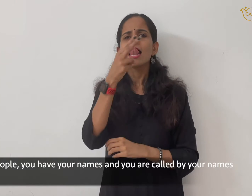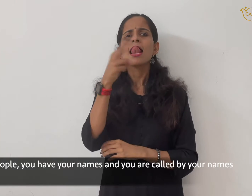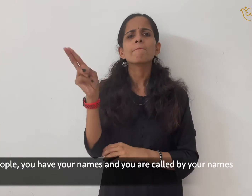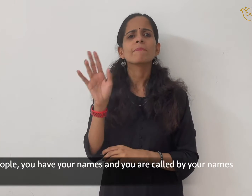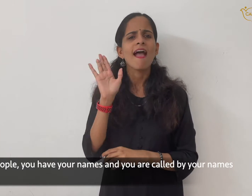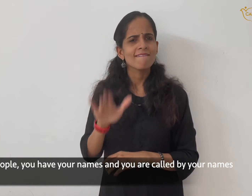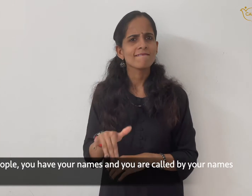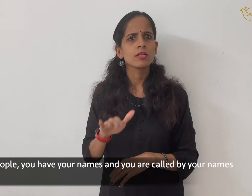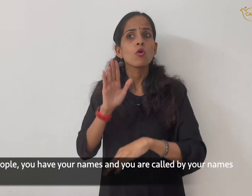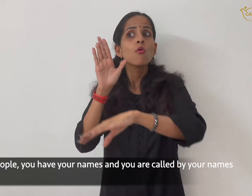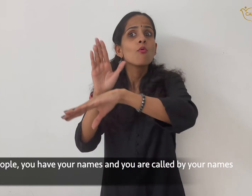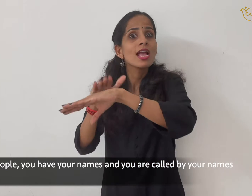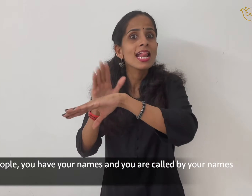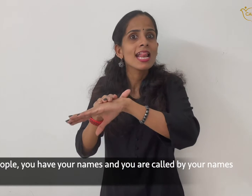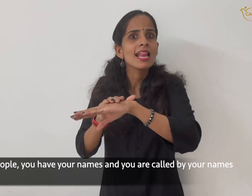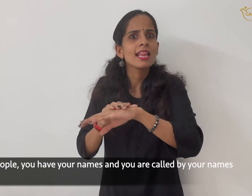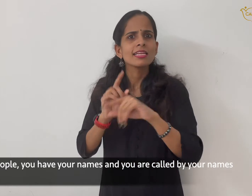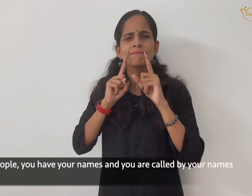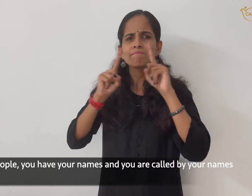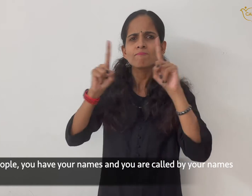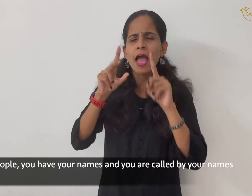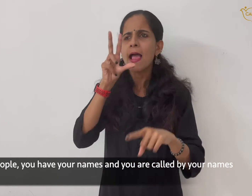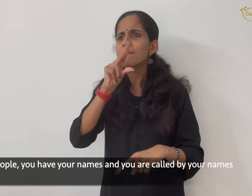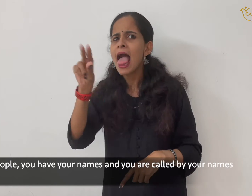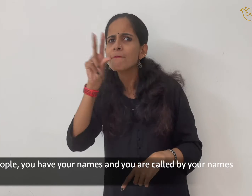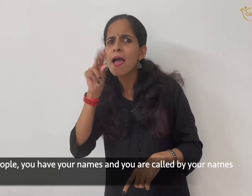you are called by your names.